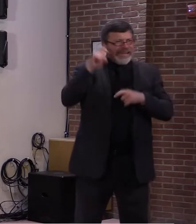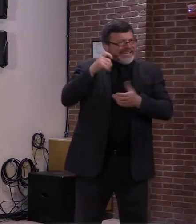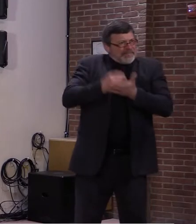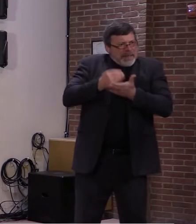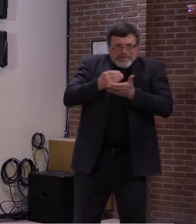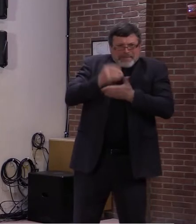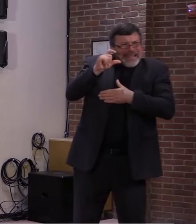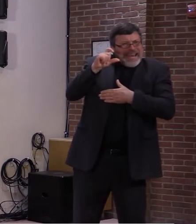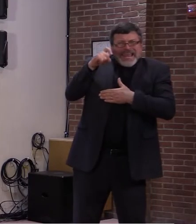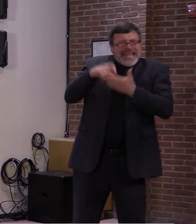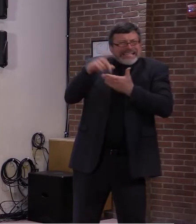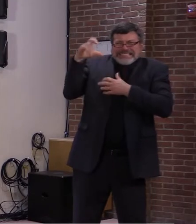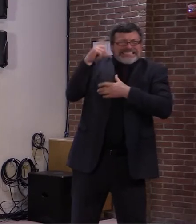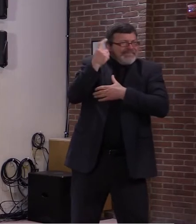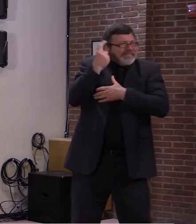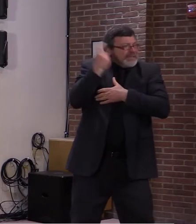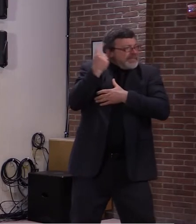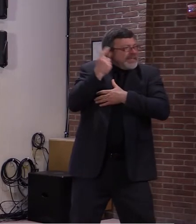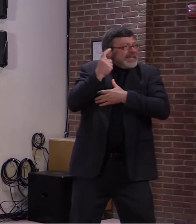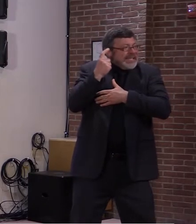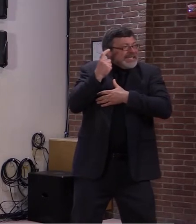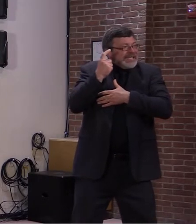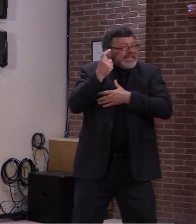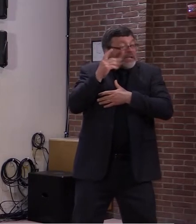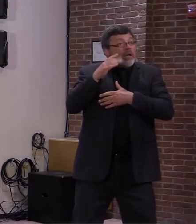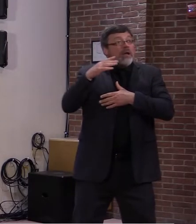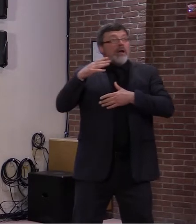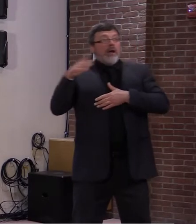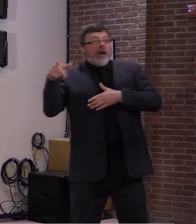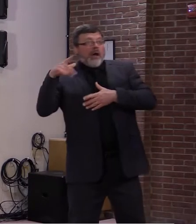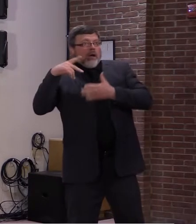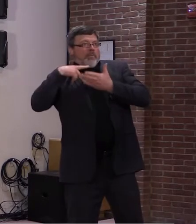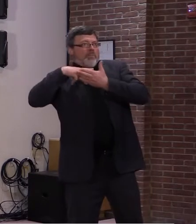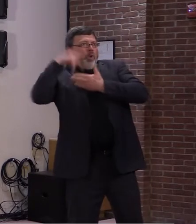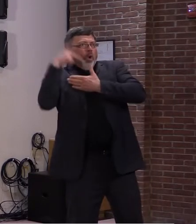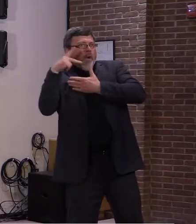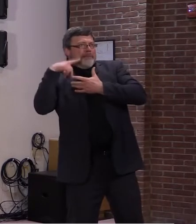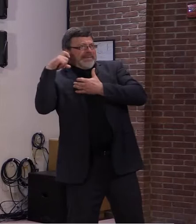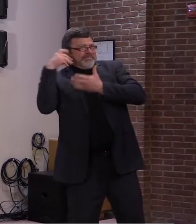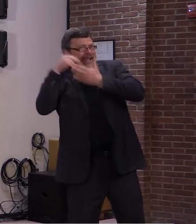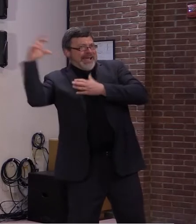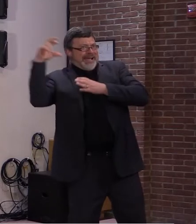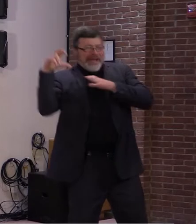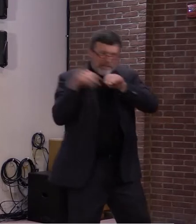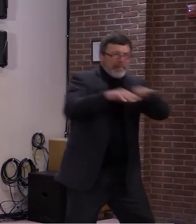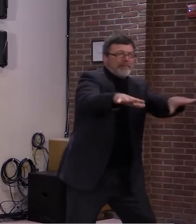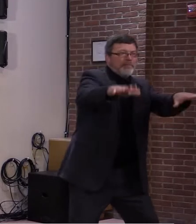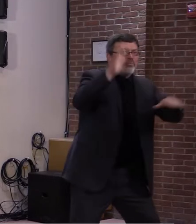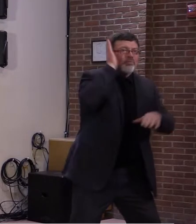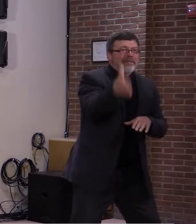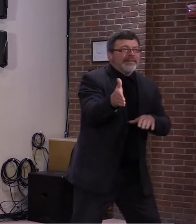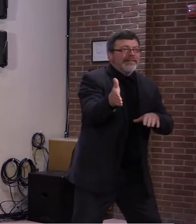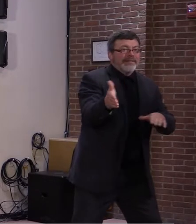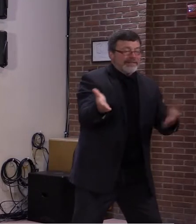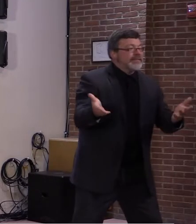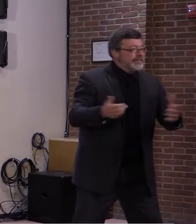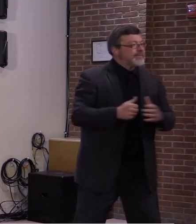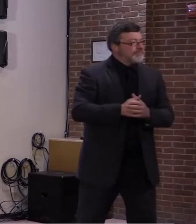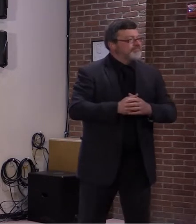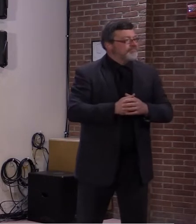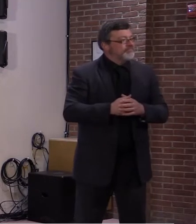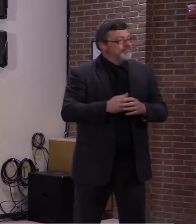the input of stakeholders around the state to create a framework for a new community recovery and revitalization